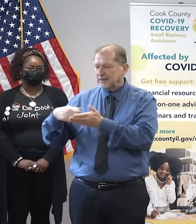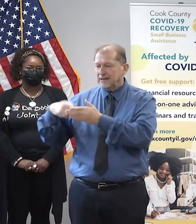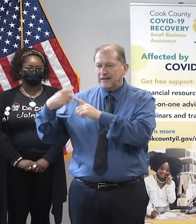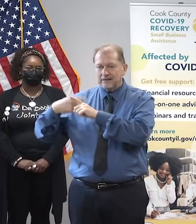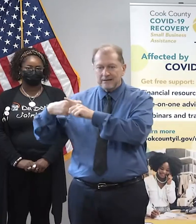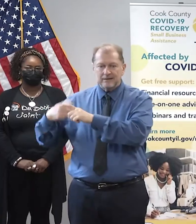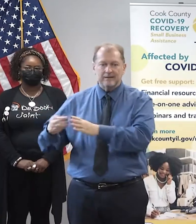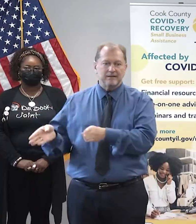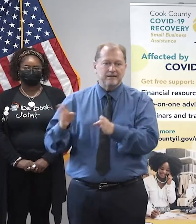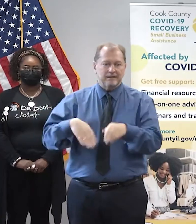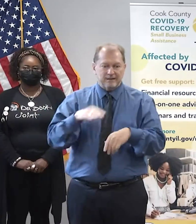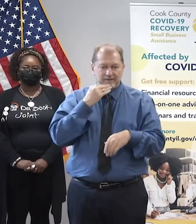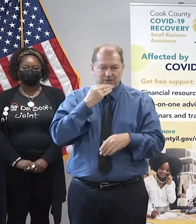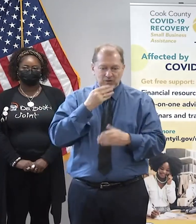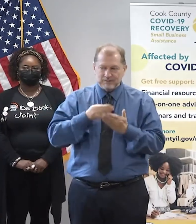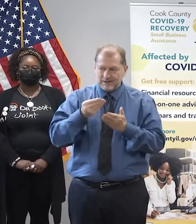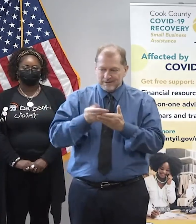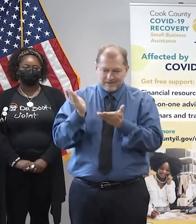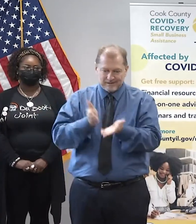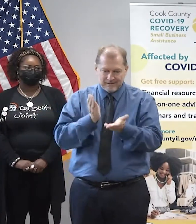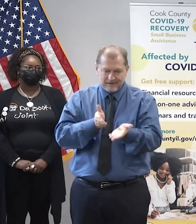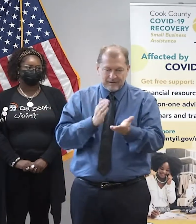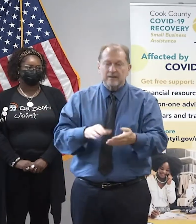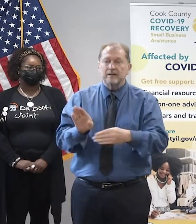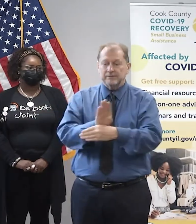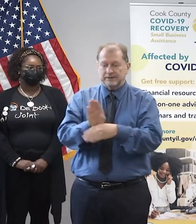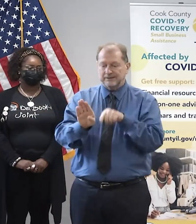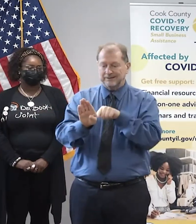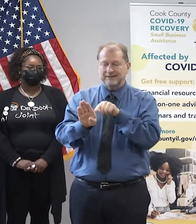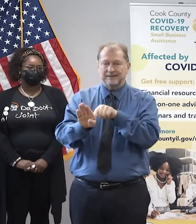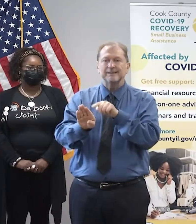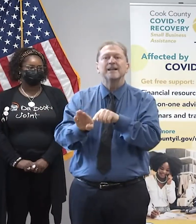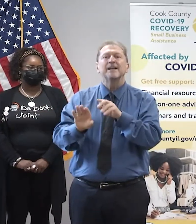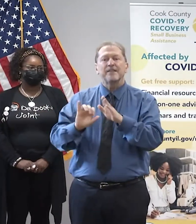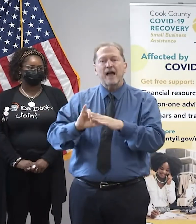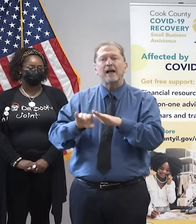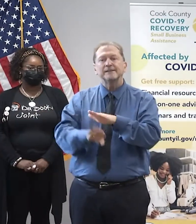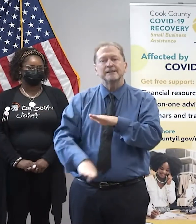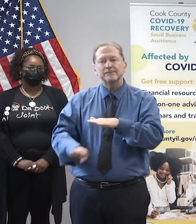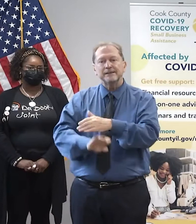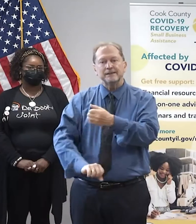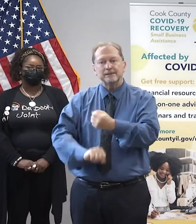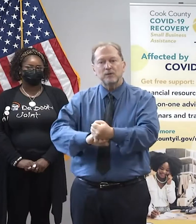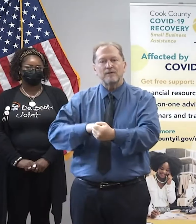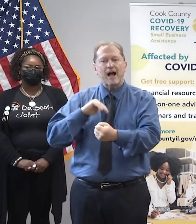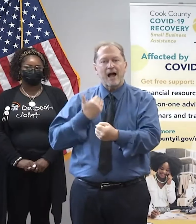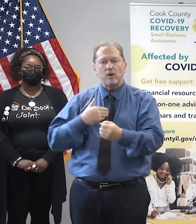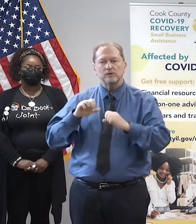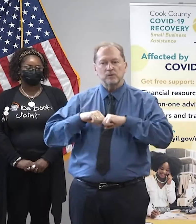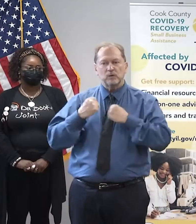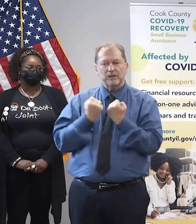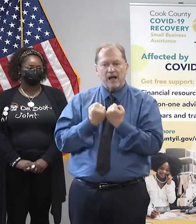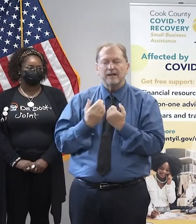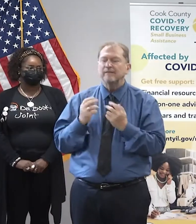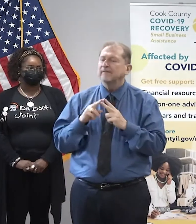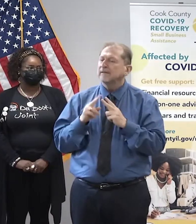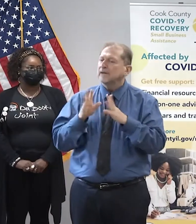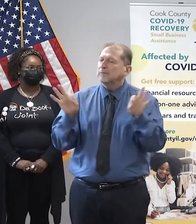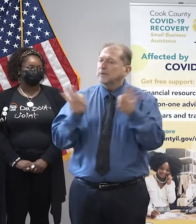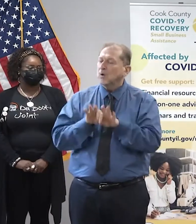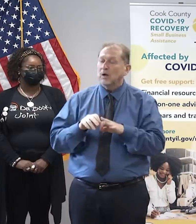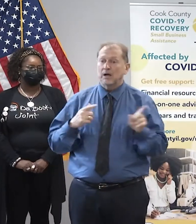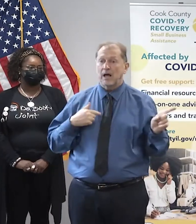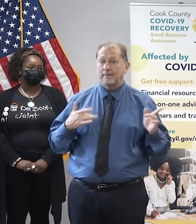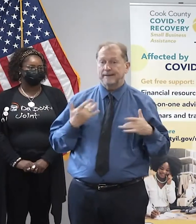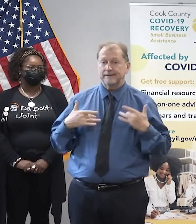households and food on the table. Our businesses are the backbone of our society. And I'm quite excited to